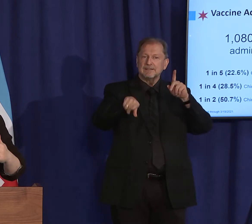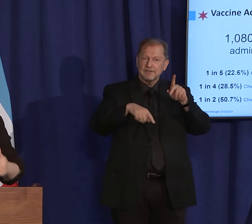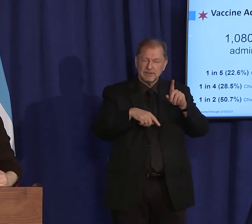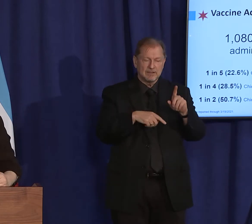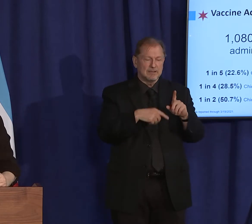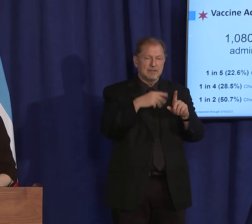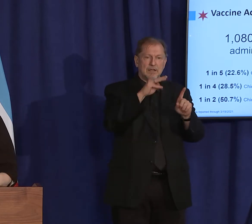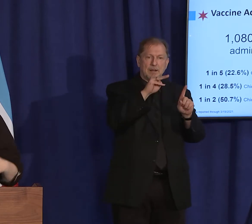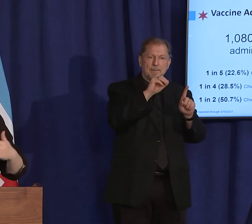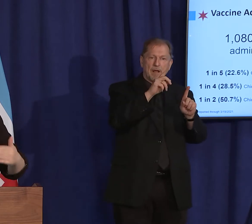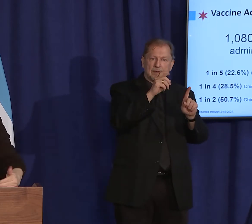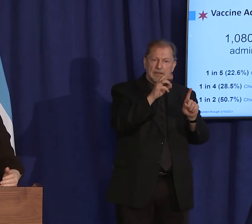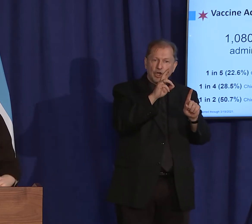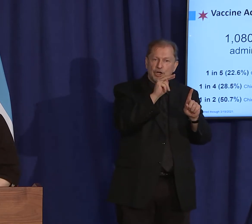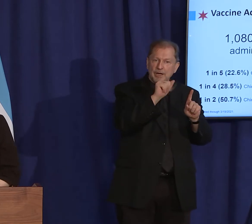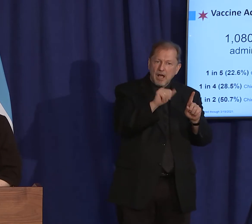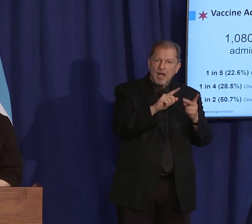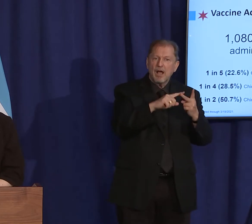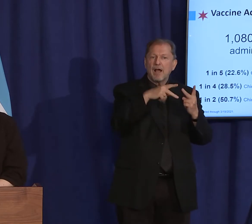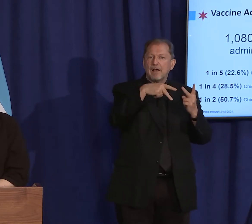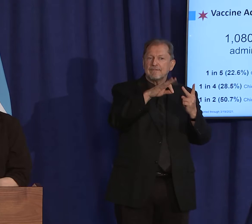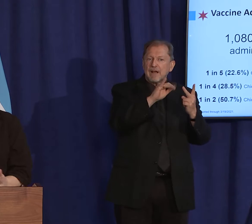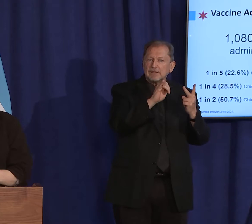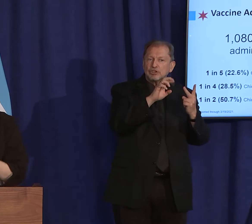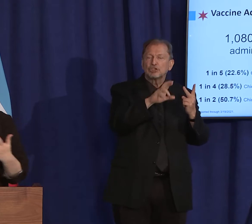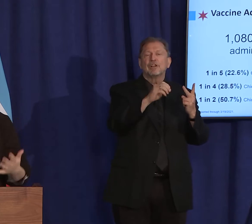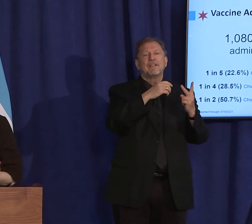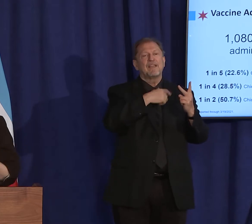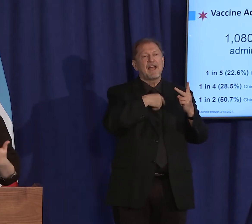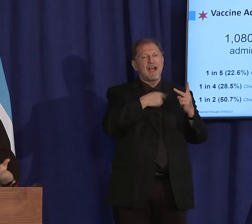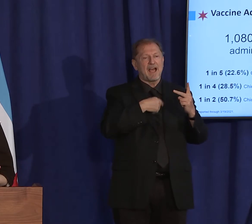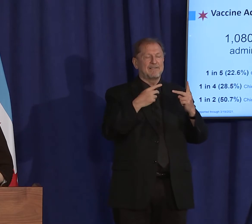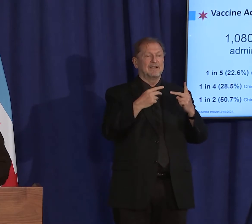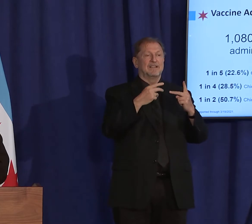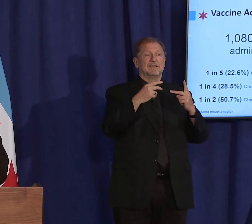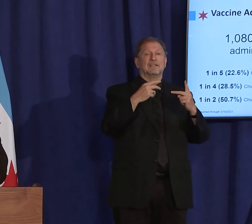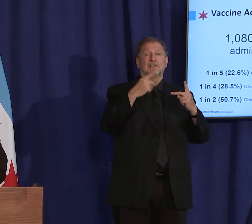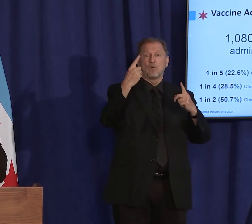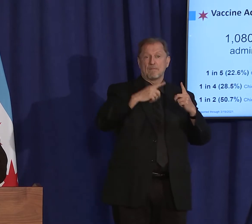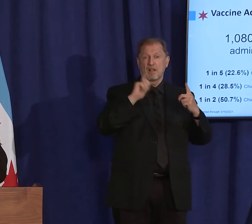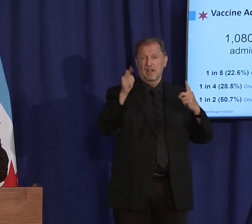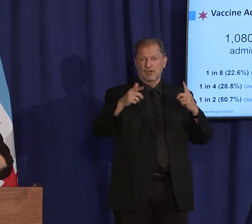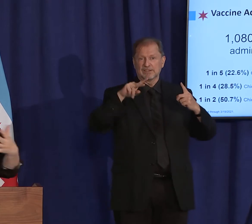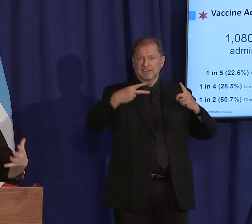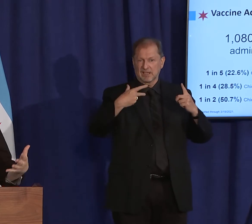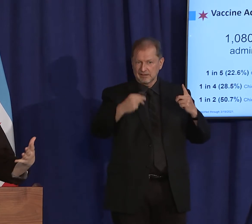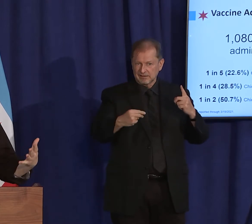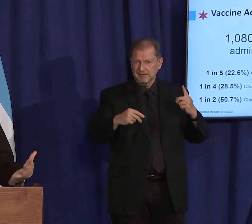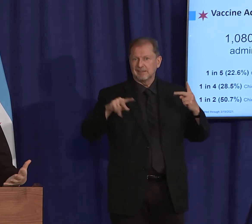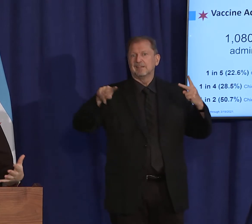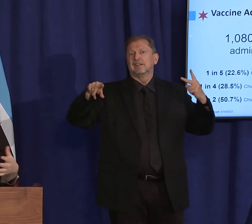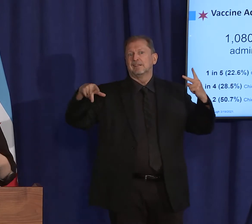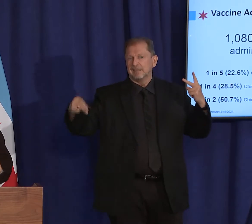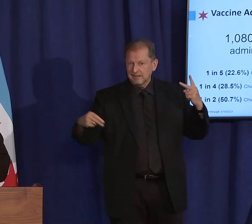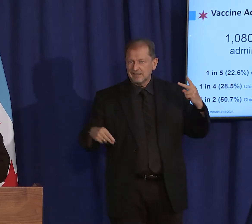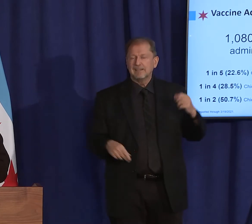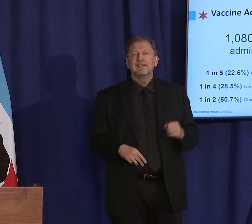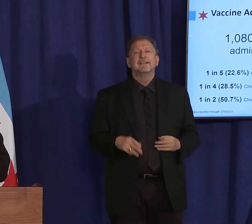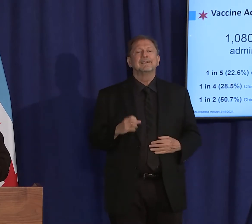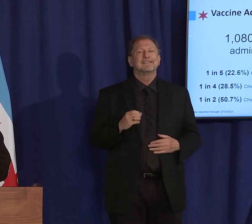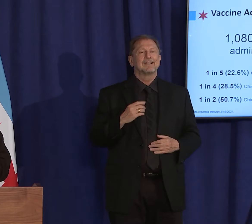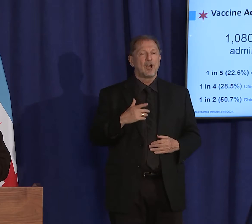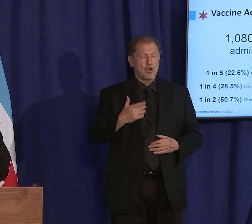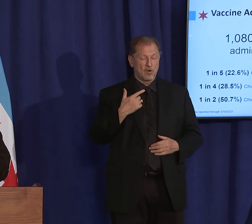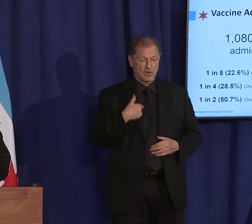later, it's a second dose, it's 6 weeks later than that. So I'm not really anticipating us being at a very highly vaccinated